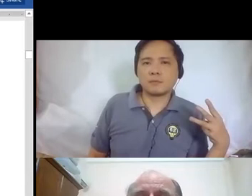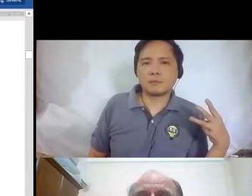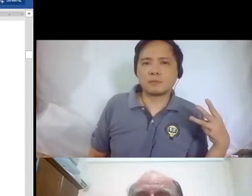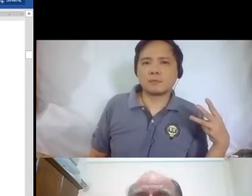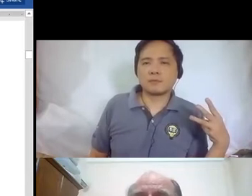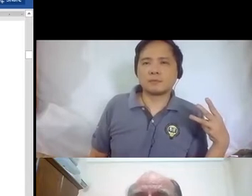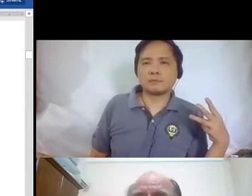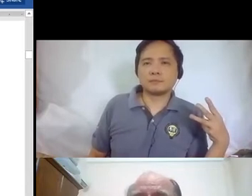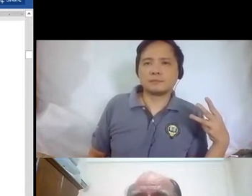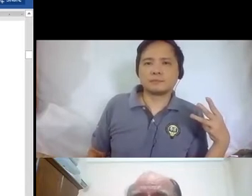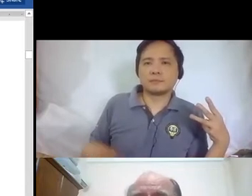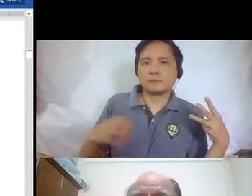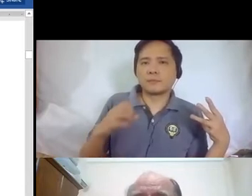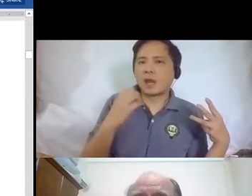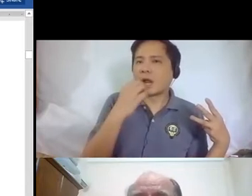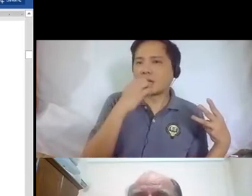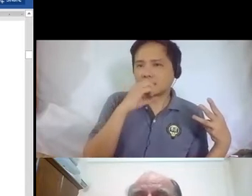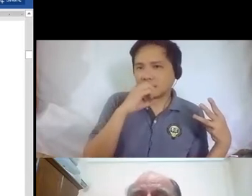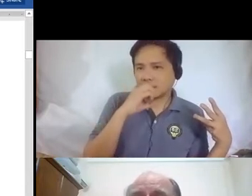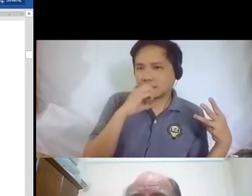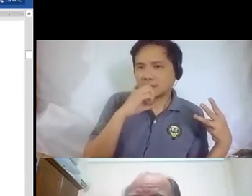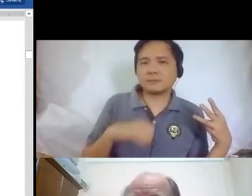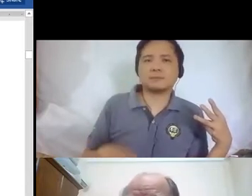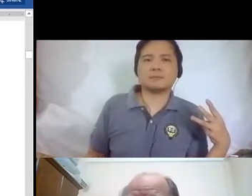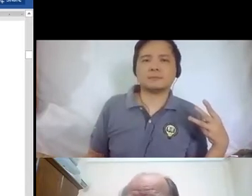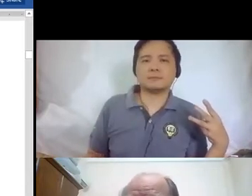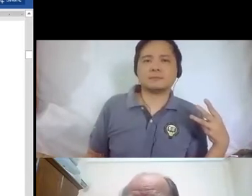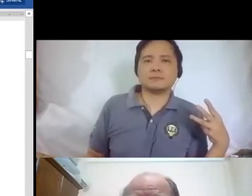one-handed. Eat star apple, one-handed.